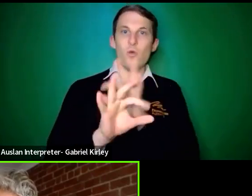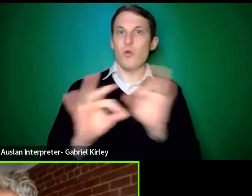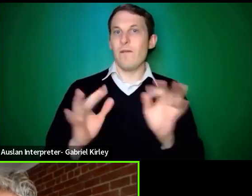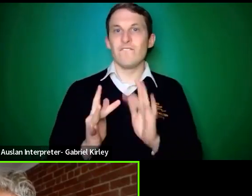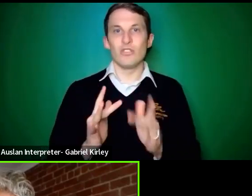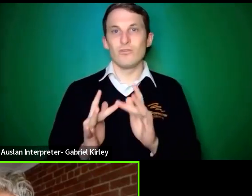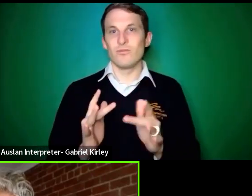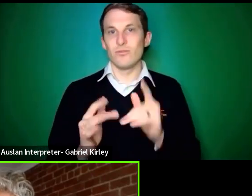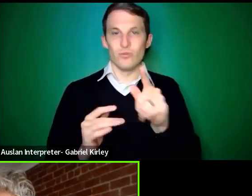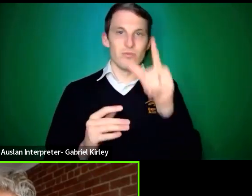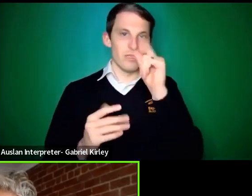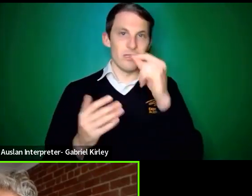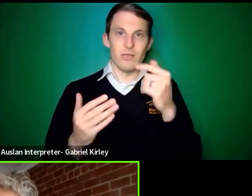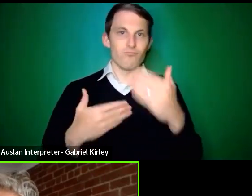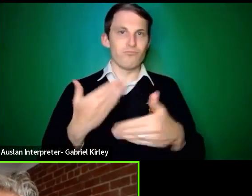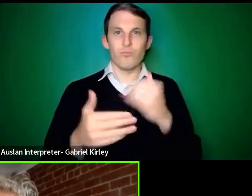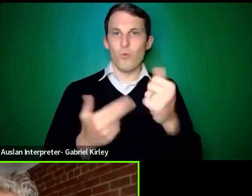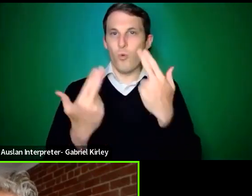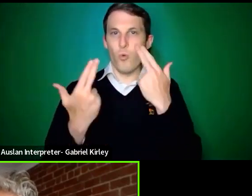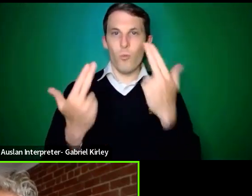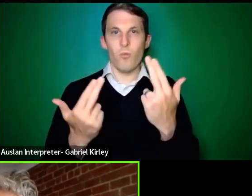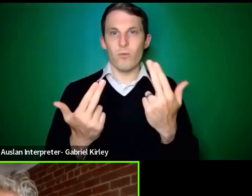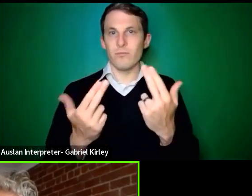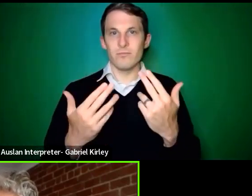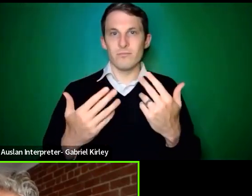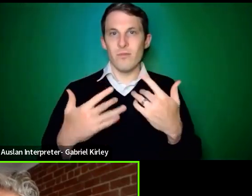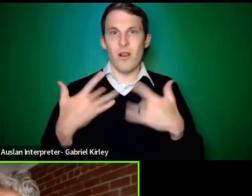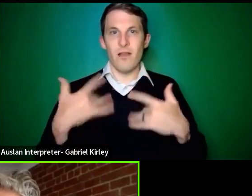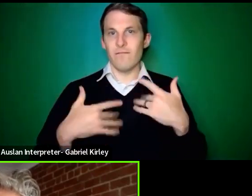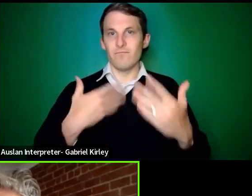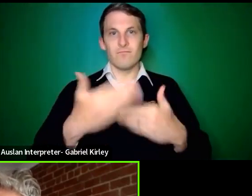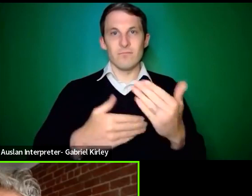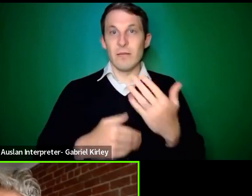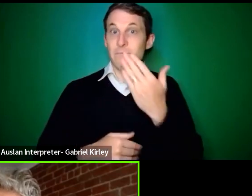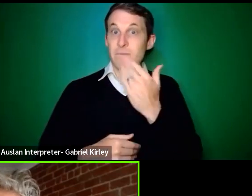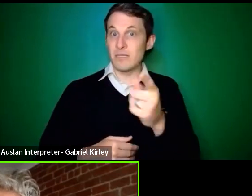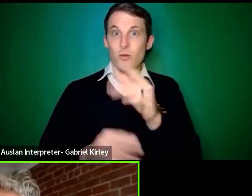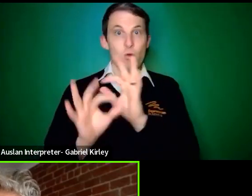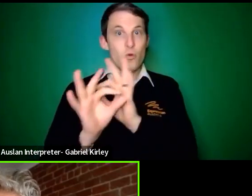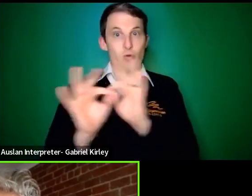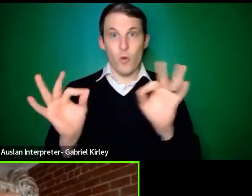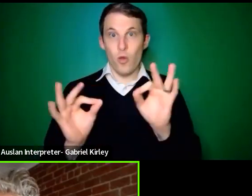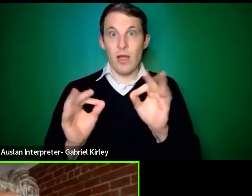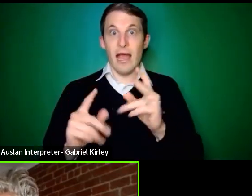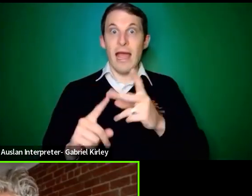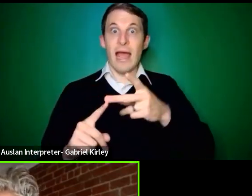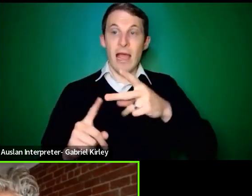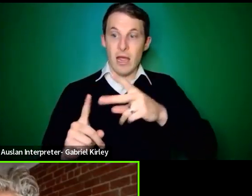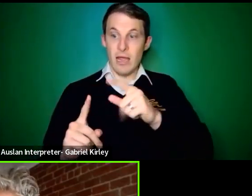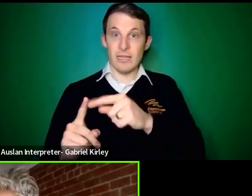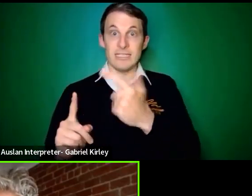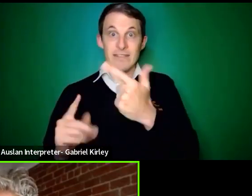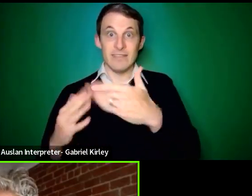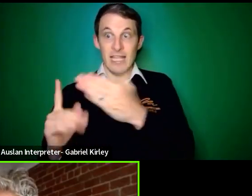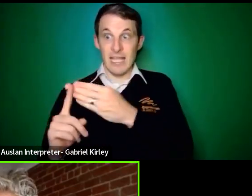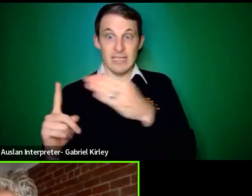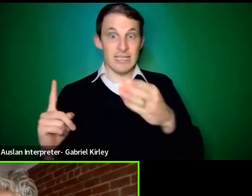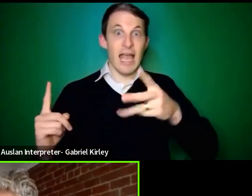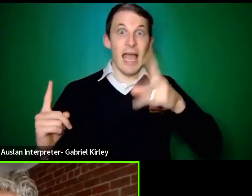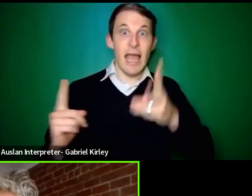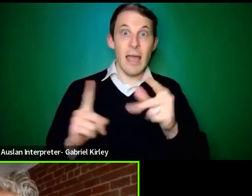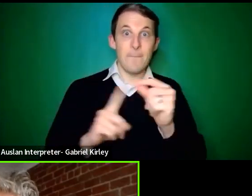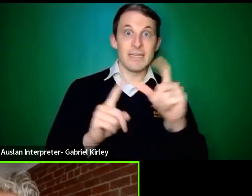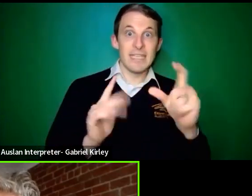business. We do not suggest repeating PCR tests anytime in that period after that,